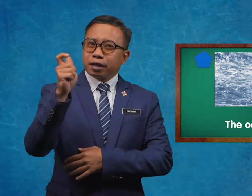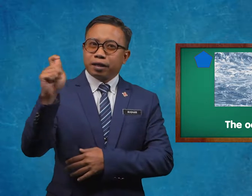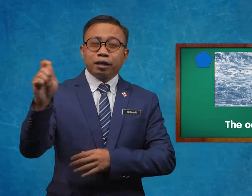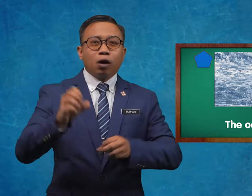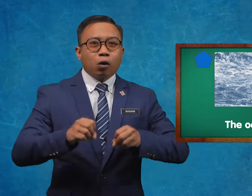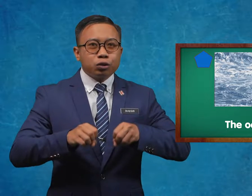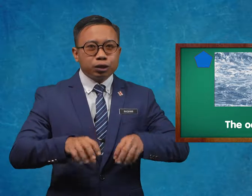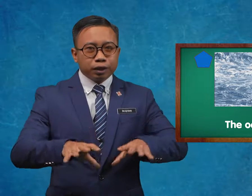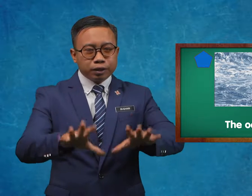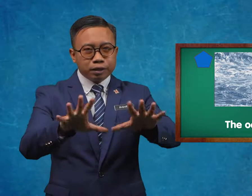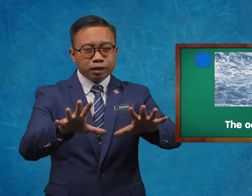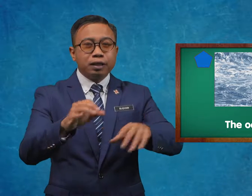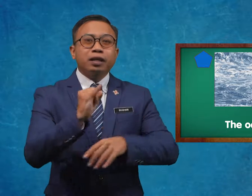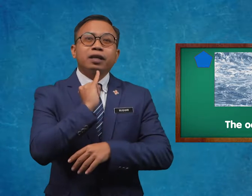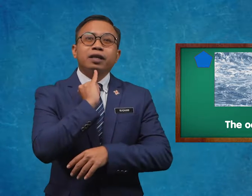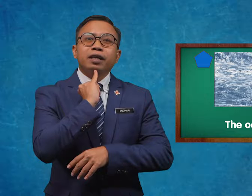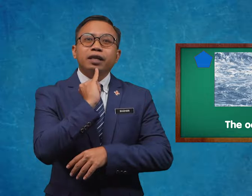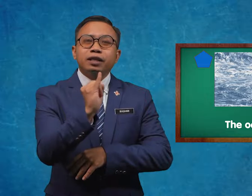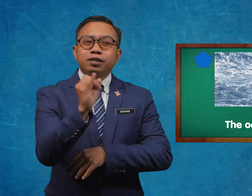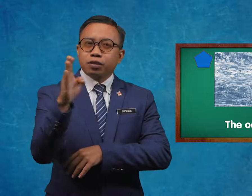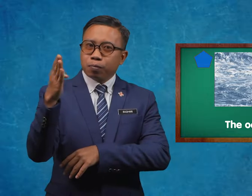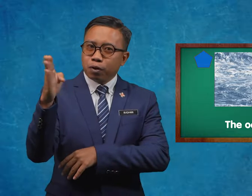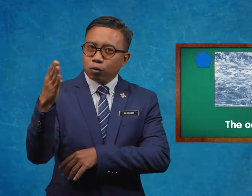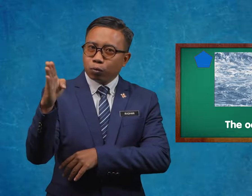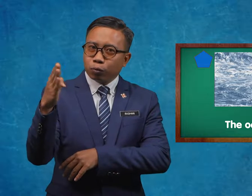The ocean is blue.